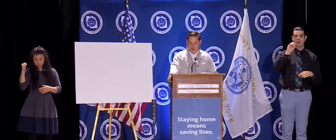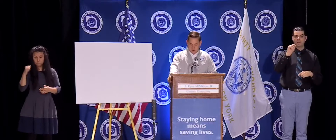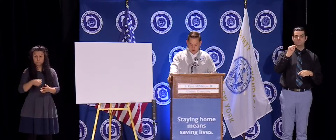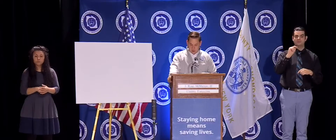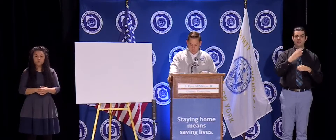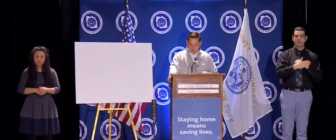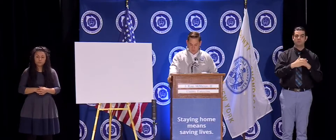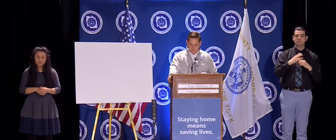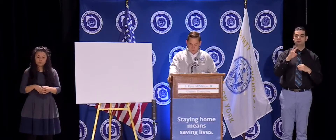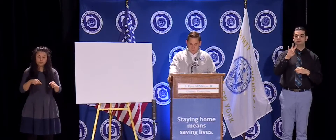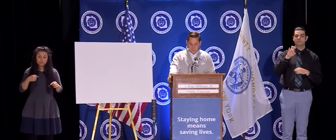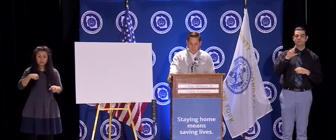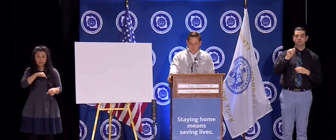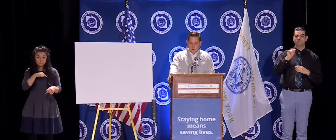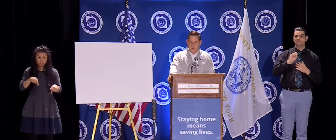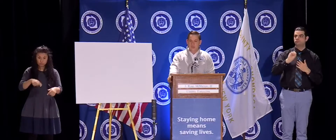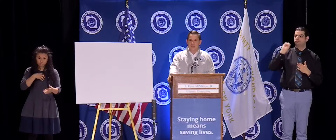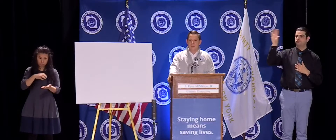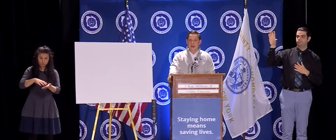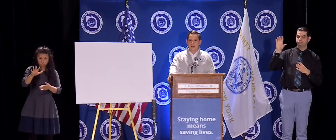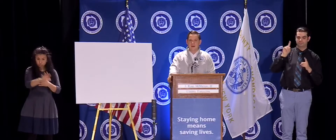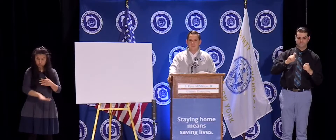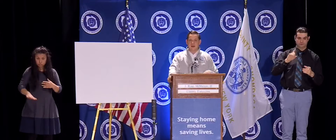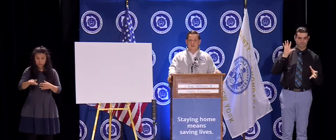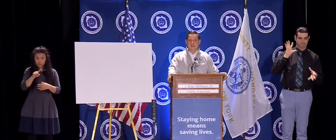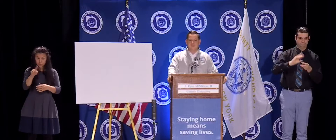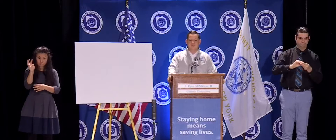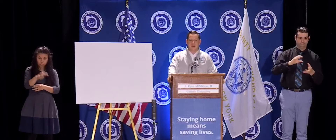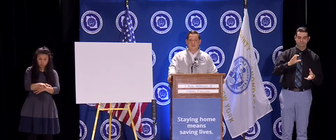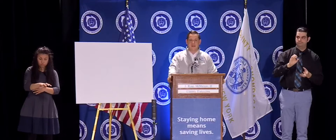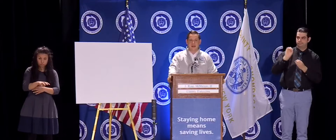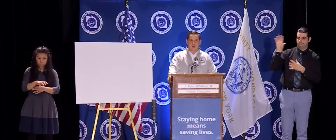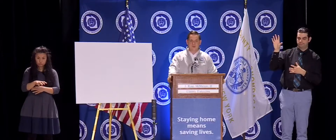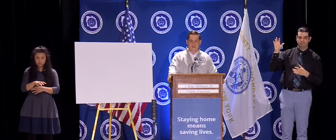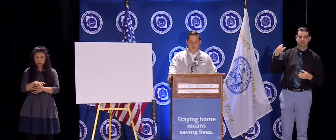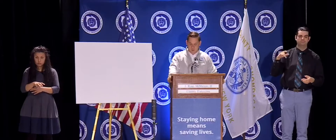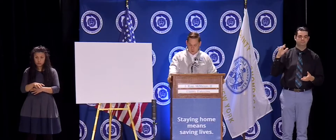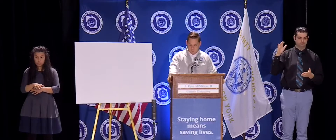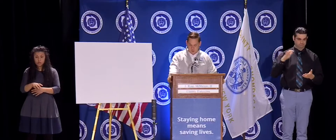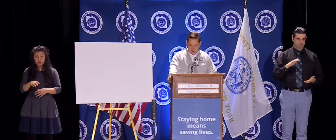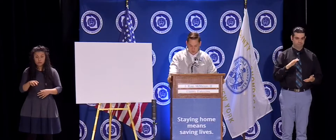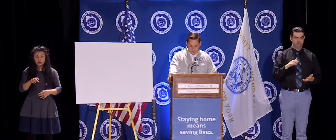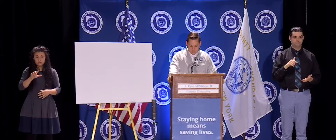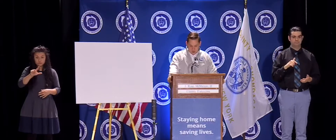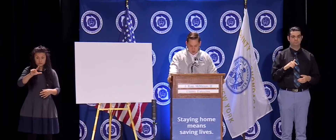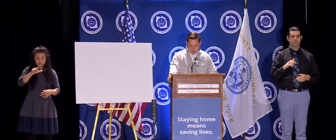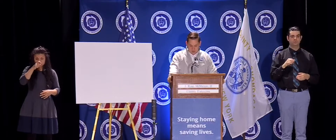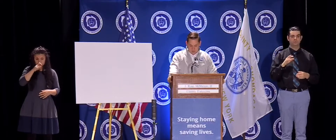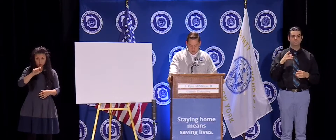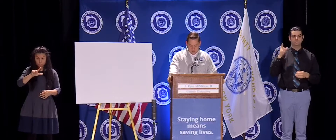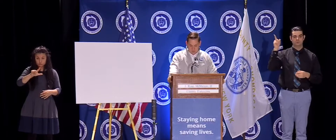our county's number. Regional mandate of 775 a day. We've sent 1,200.